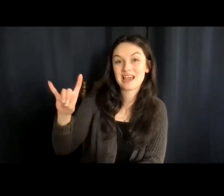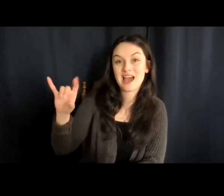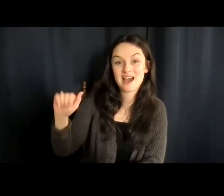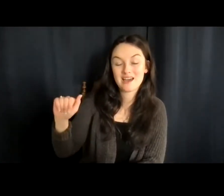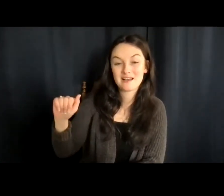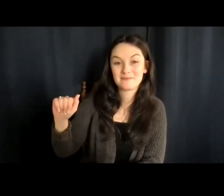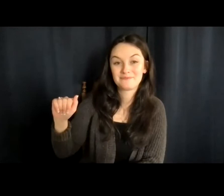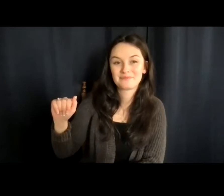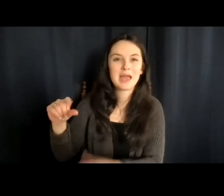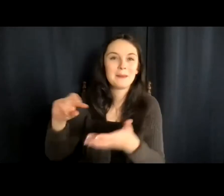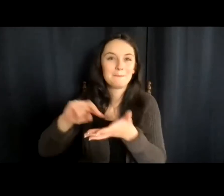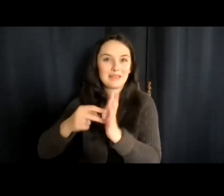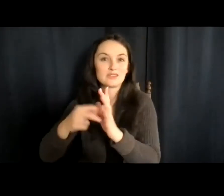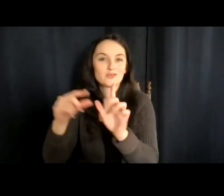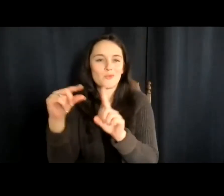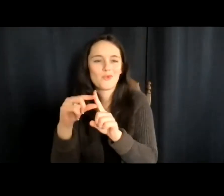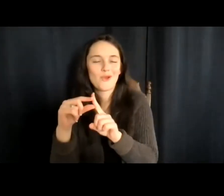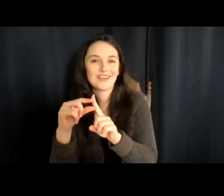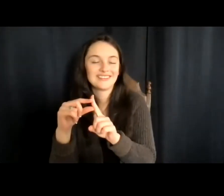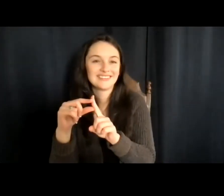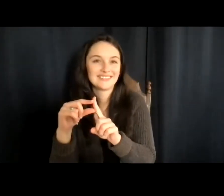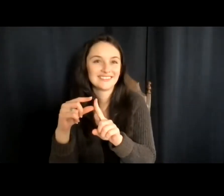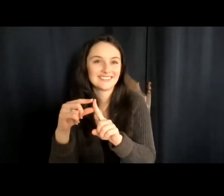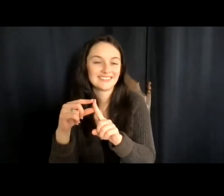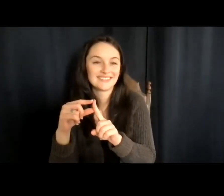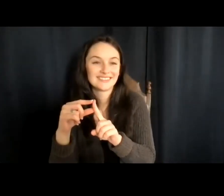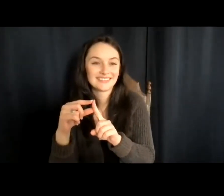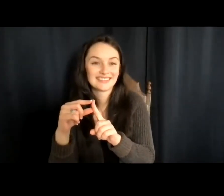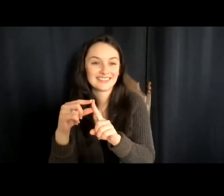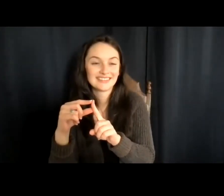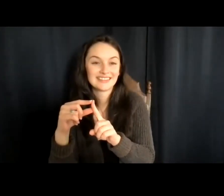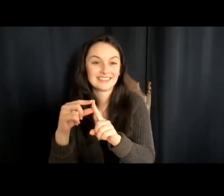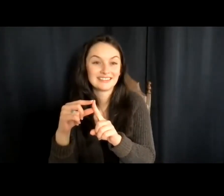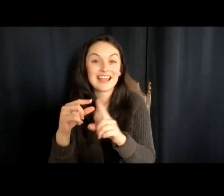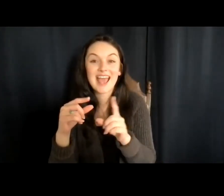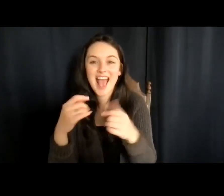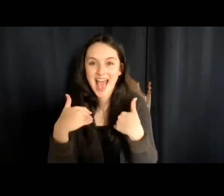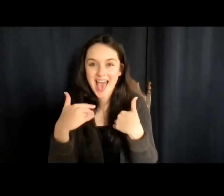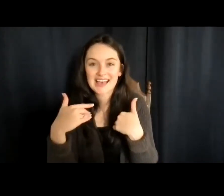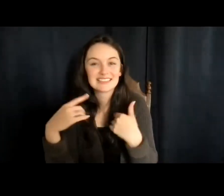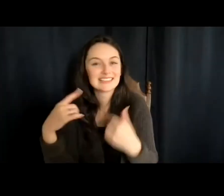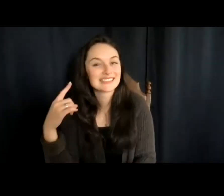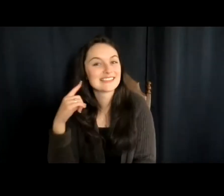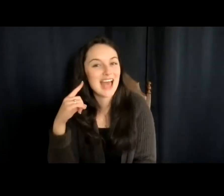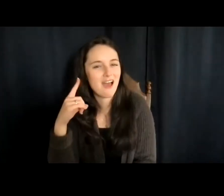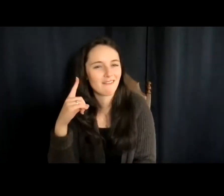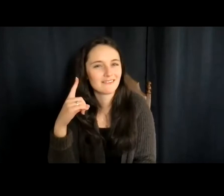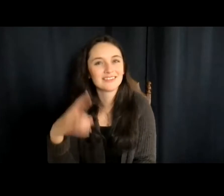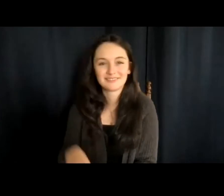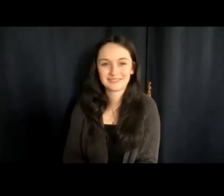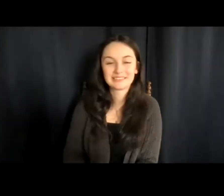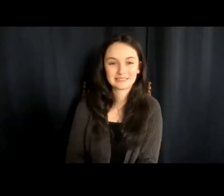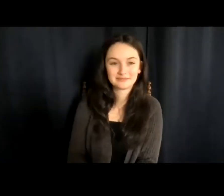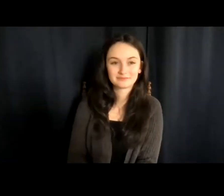that basically is makes the sound of something.